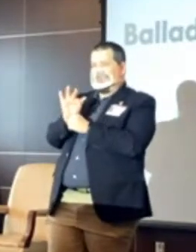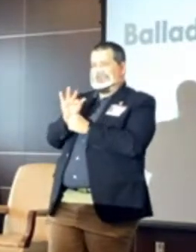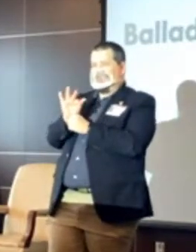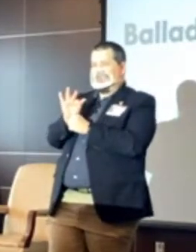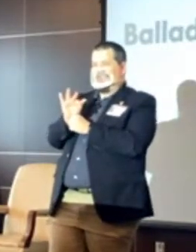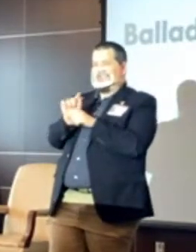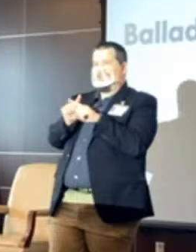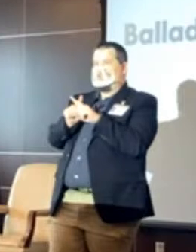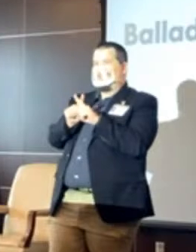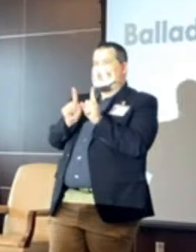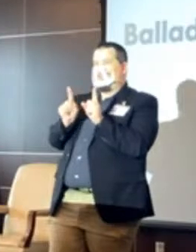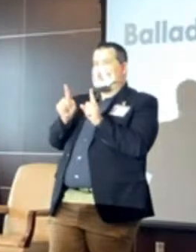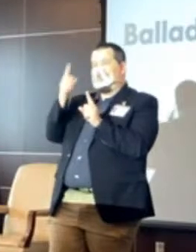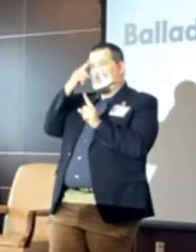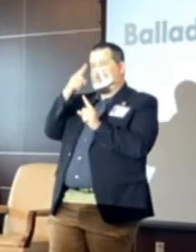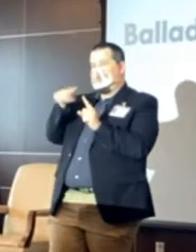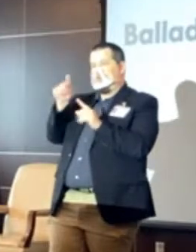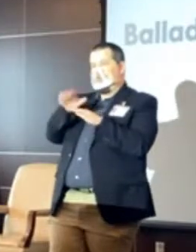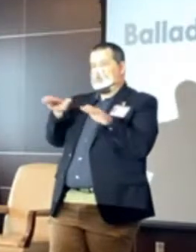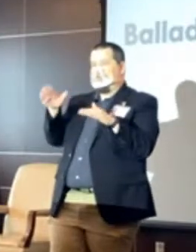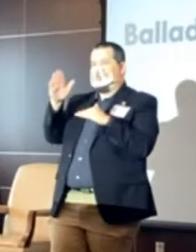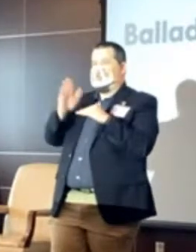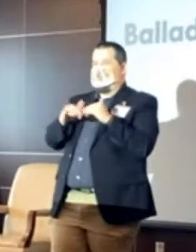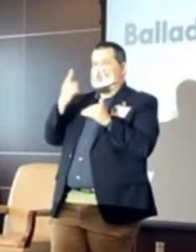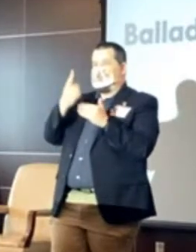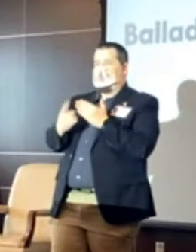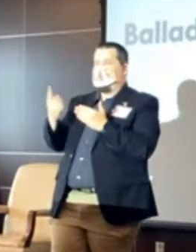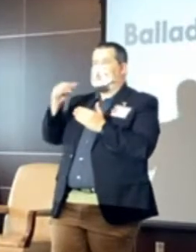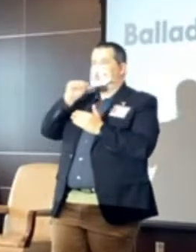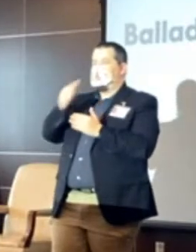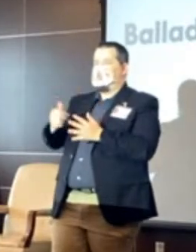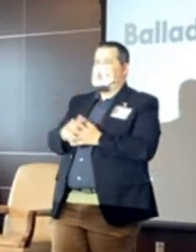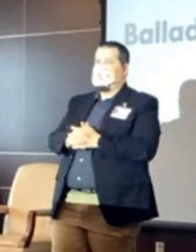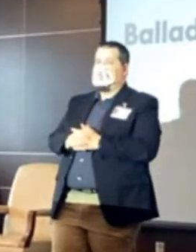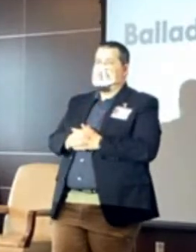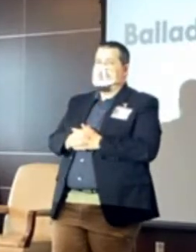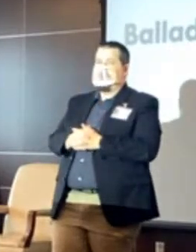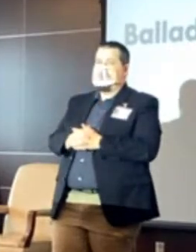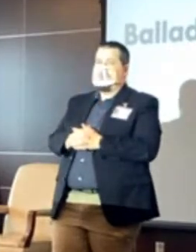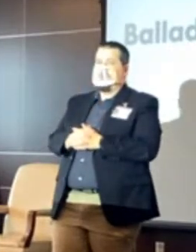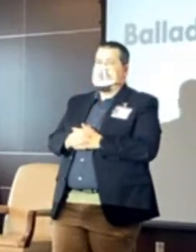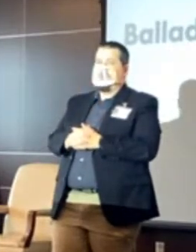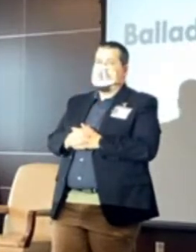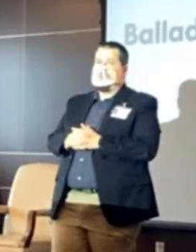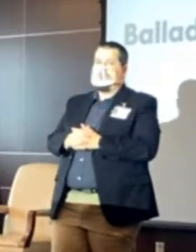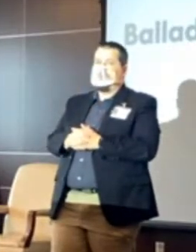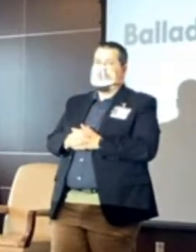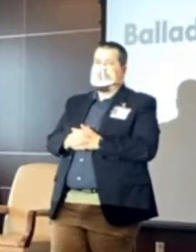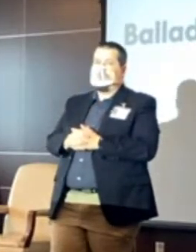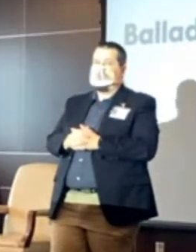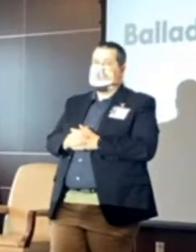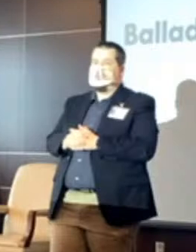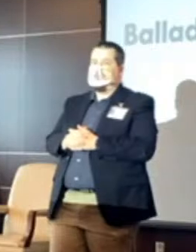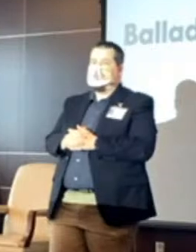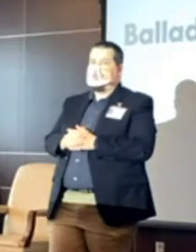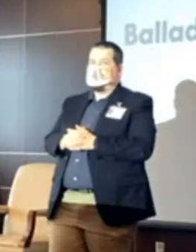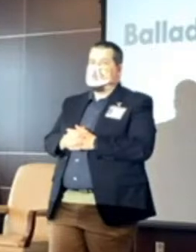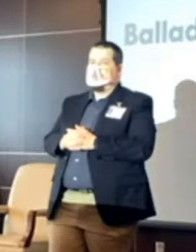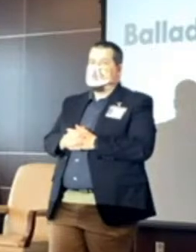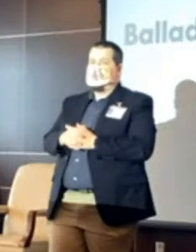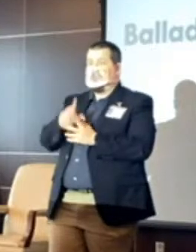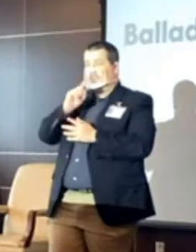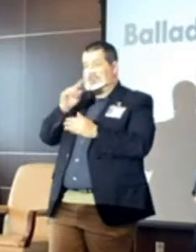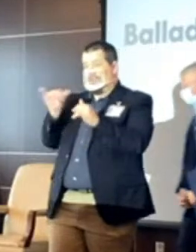is different for those kids than for someone who's not. Okay. Sure. Oh, Okay. yeah. I mean, it's